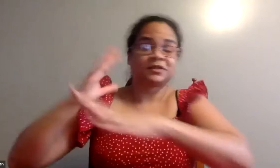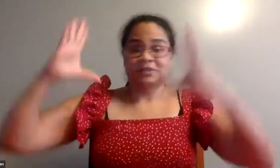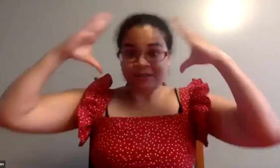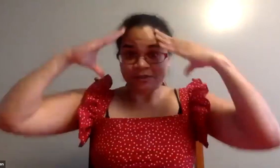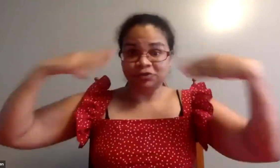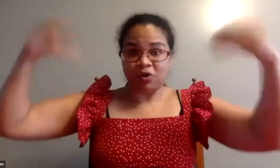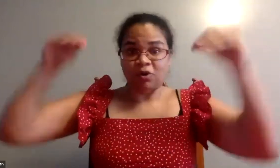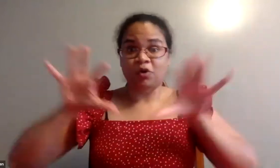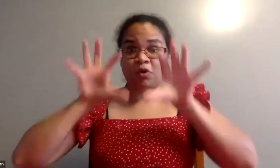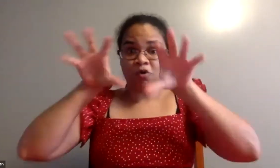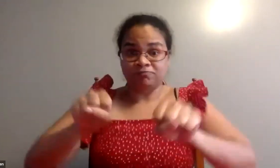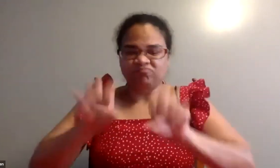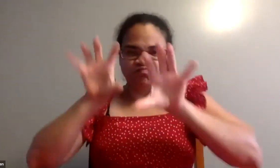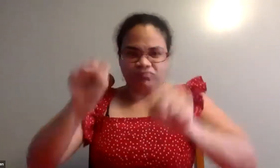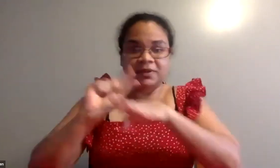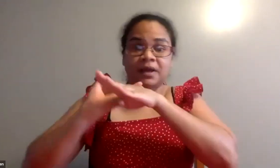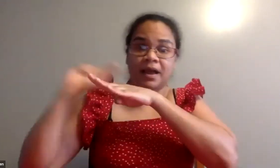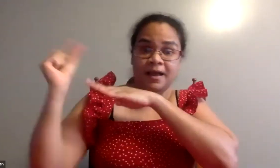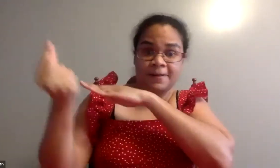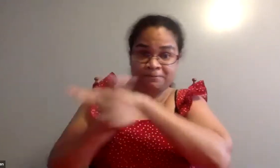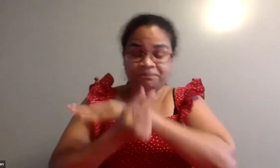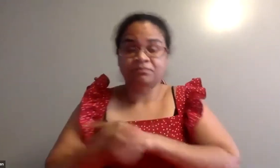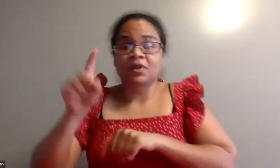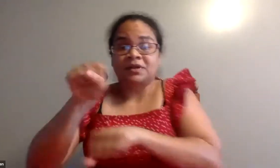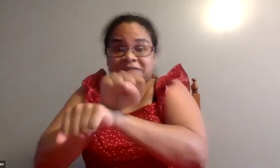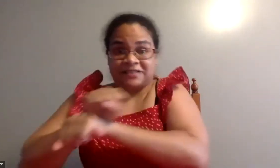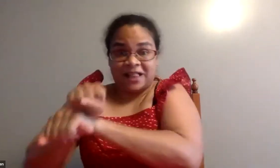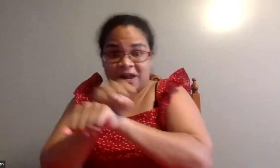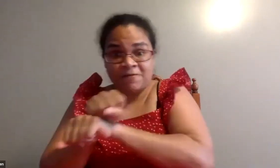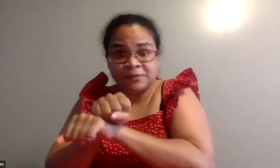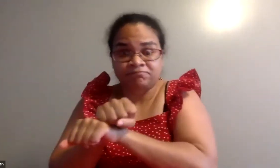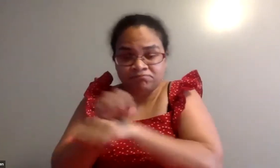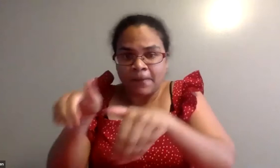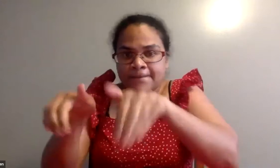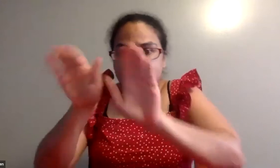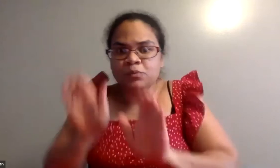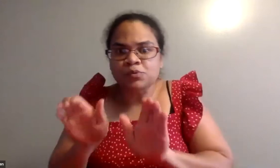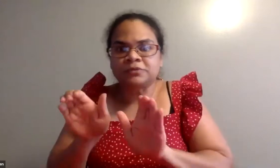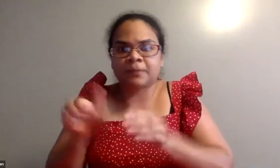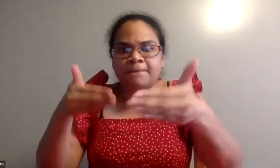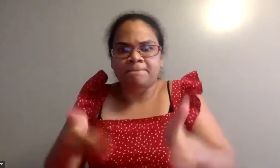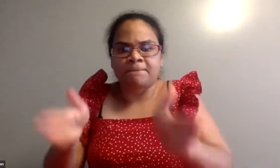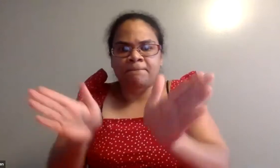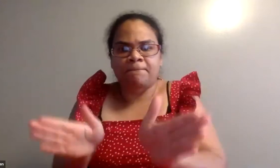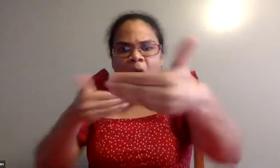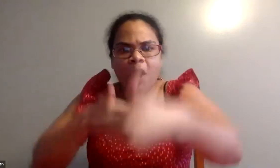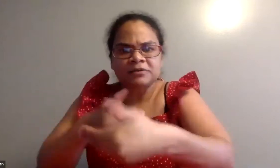A long time ago in colonial times, the Dutch colonizers had a